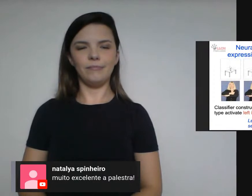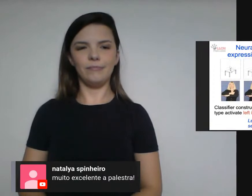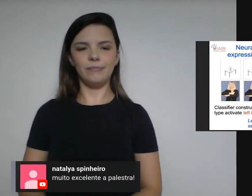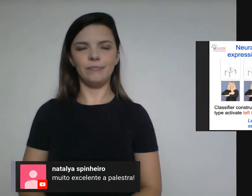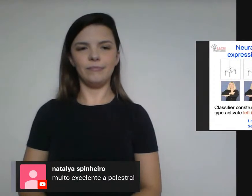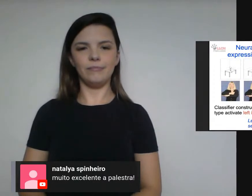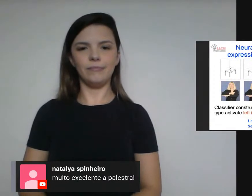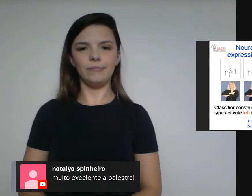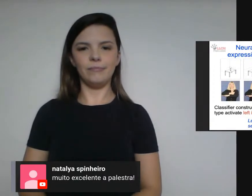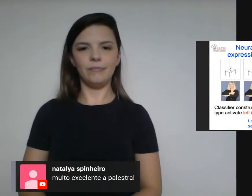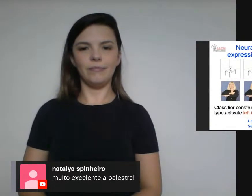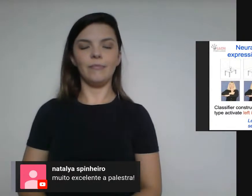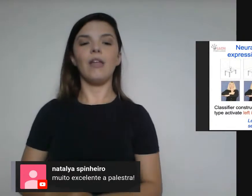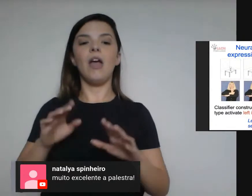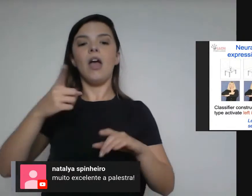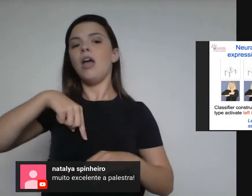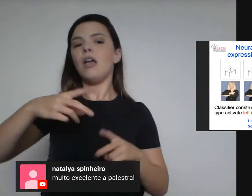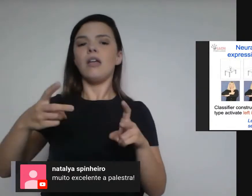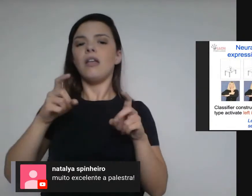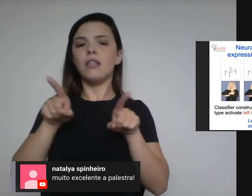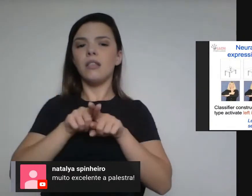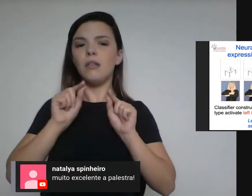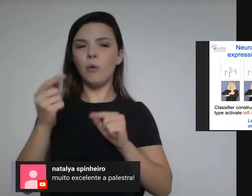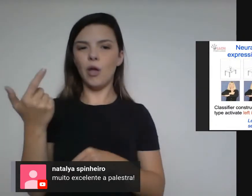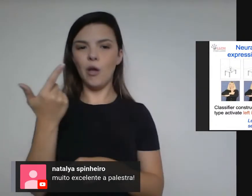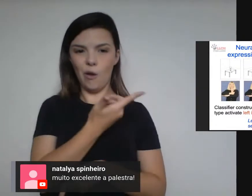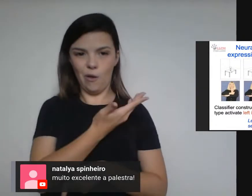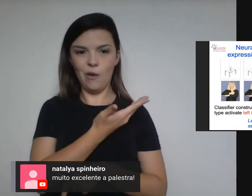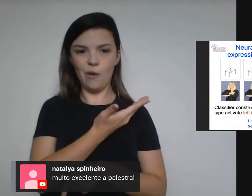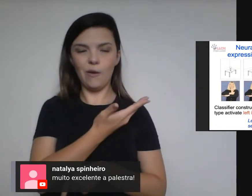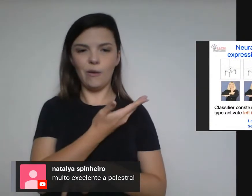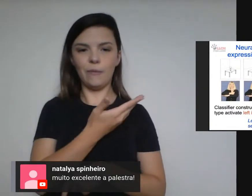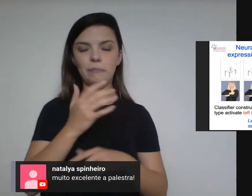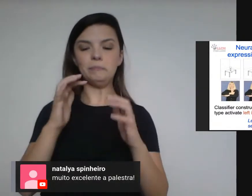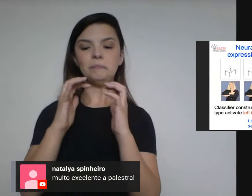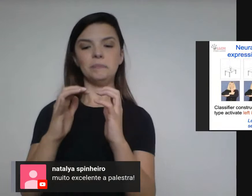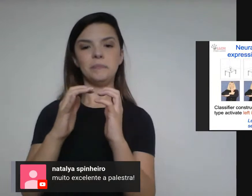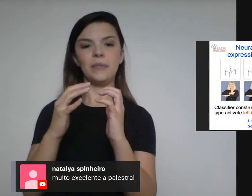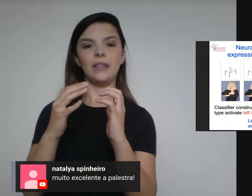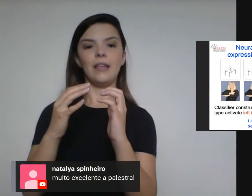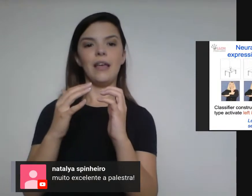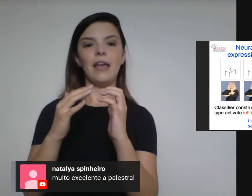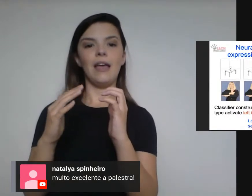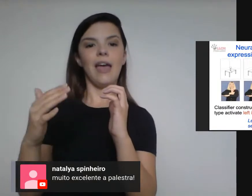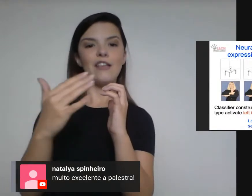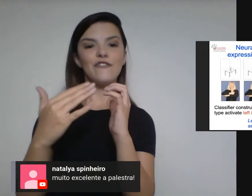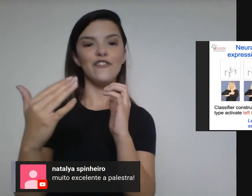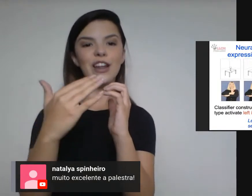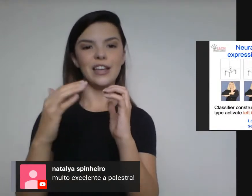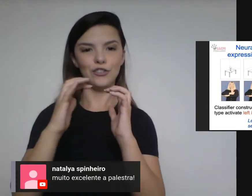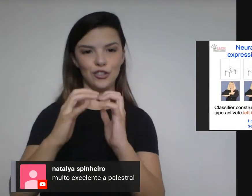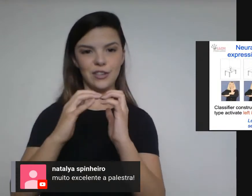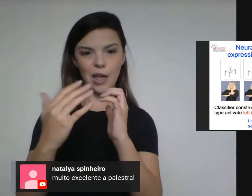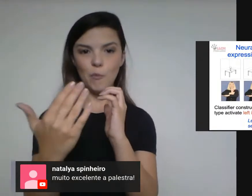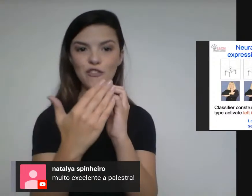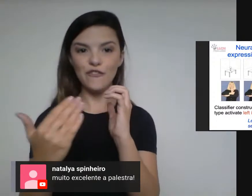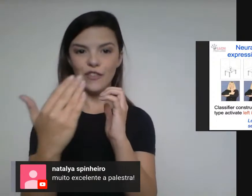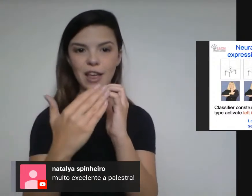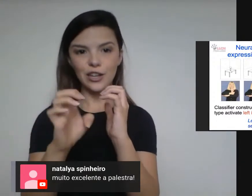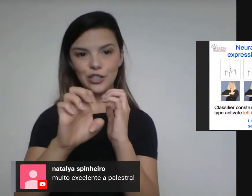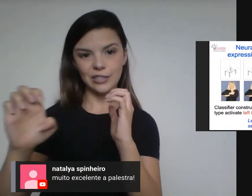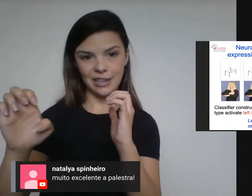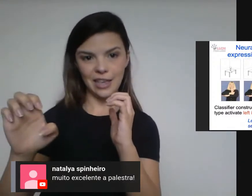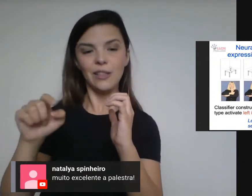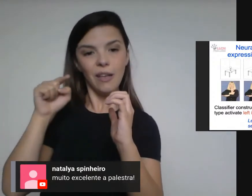And of course, the other thing we see is this left inferior frontal gyrus active in lexical retrieval selection processes.